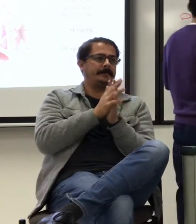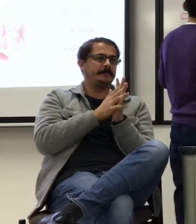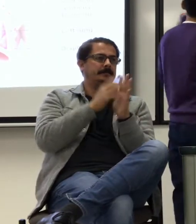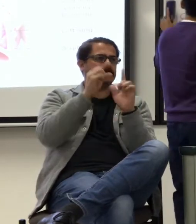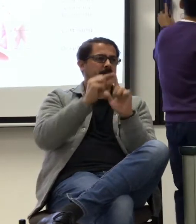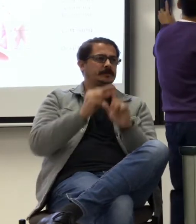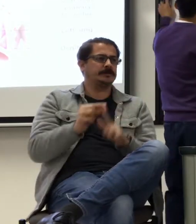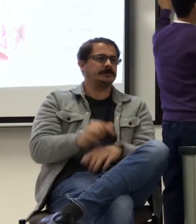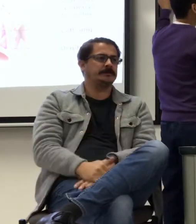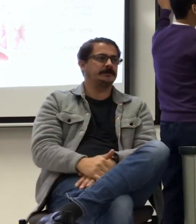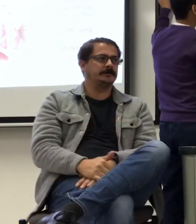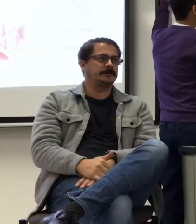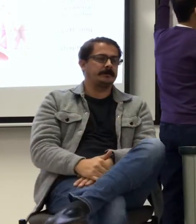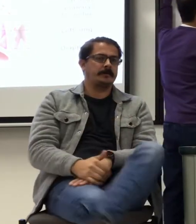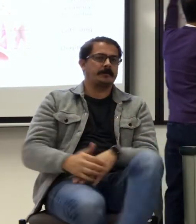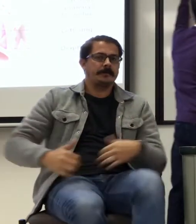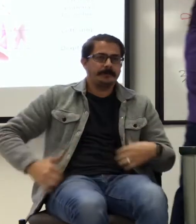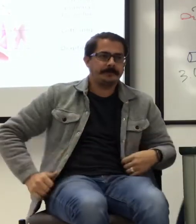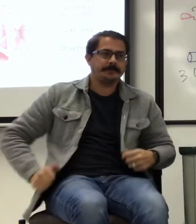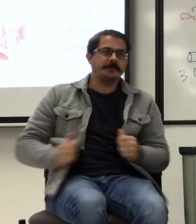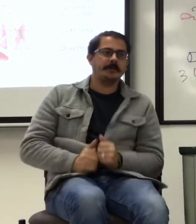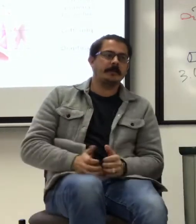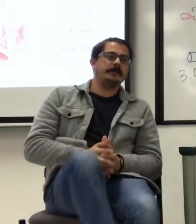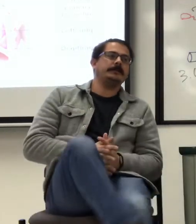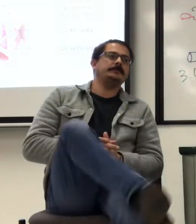terms here.